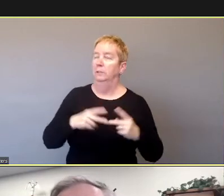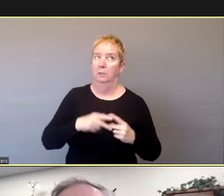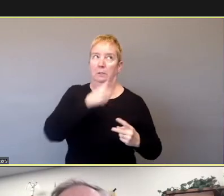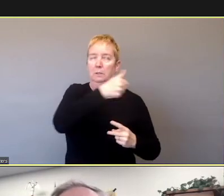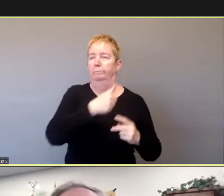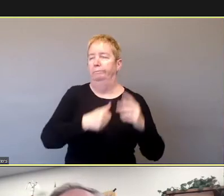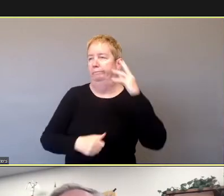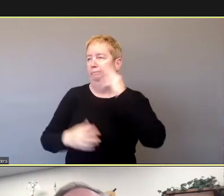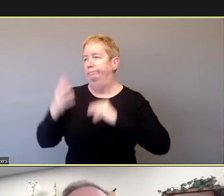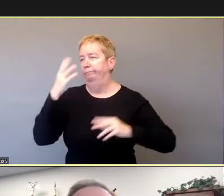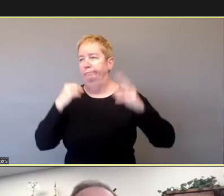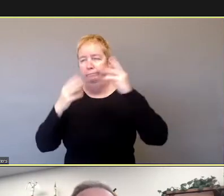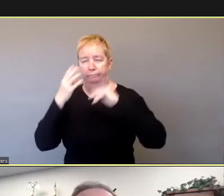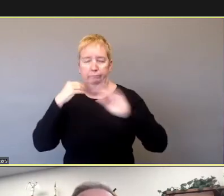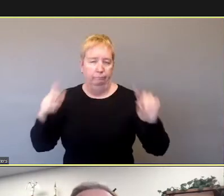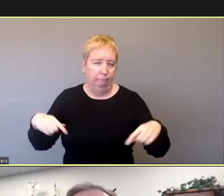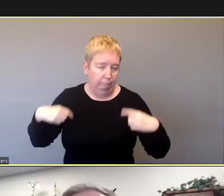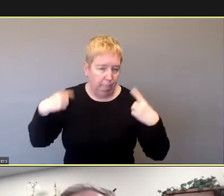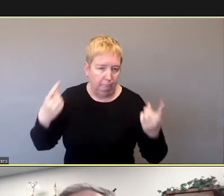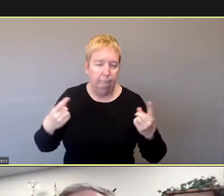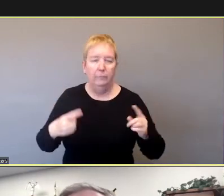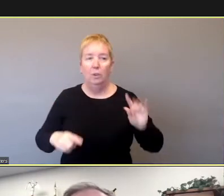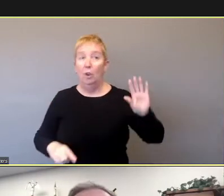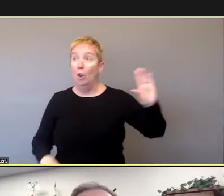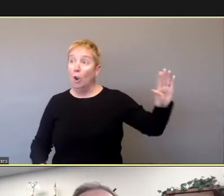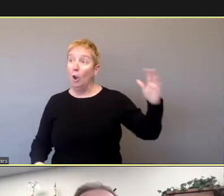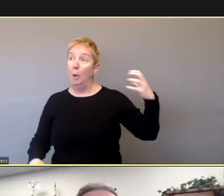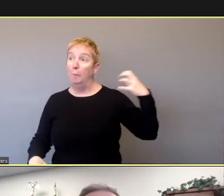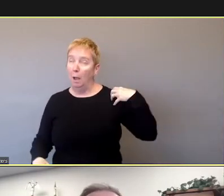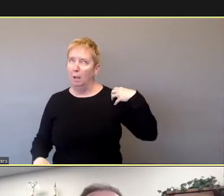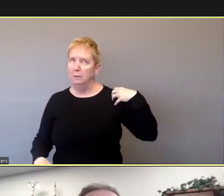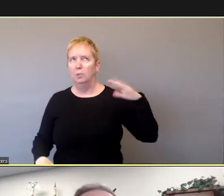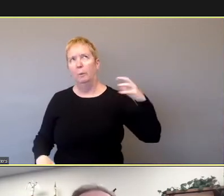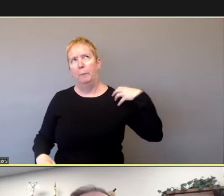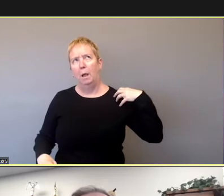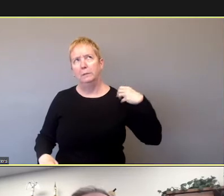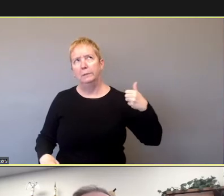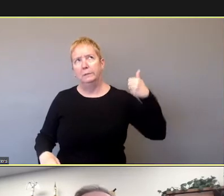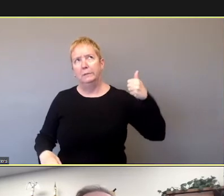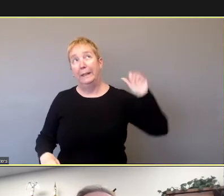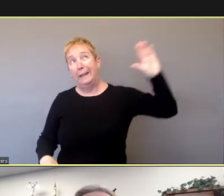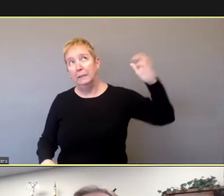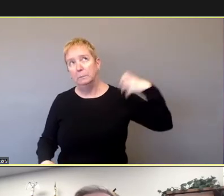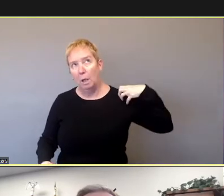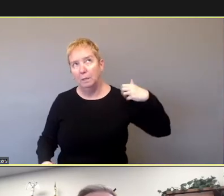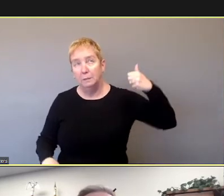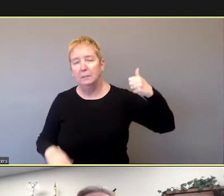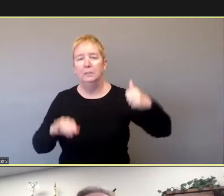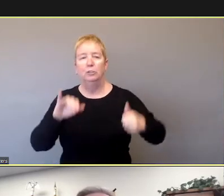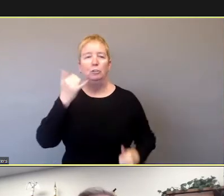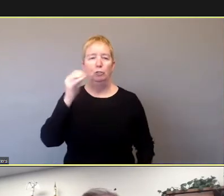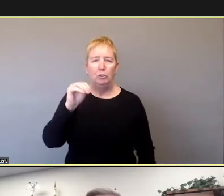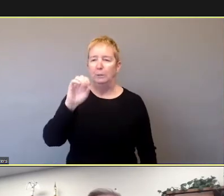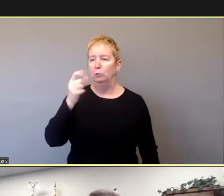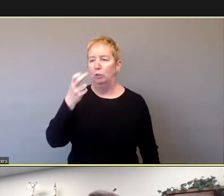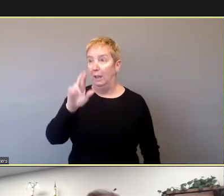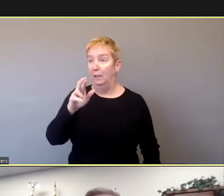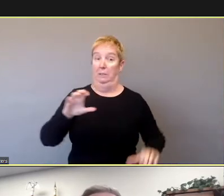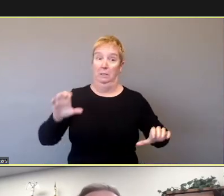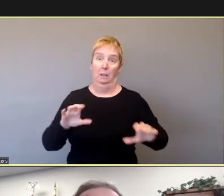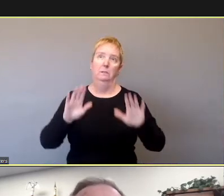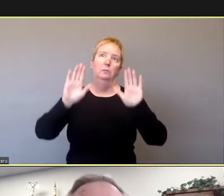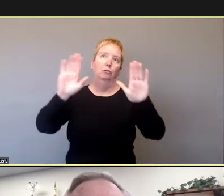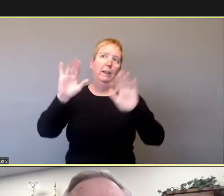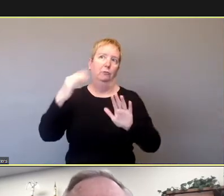her boss, or her boss's boss, Jen Schreier, is really just done an amazing job helping